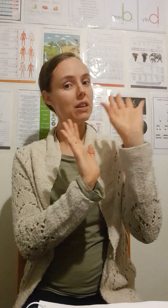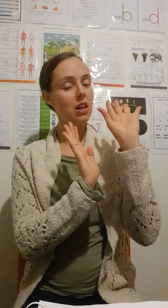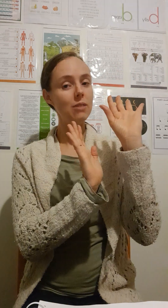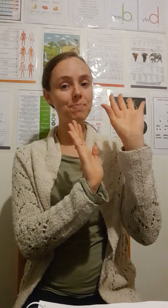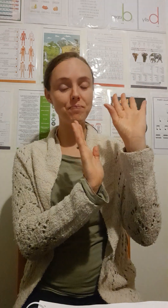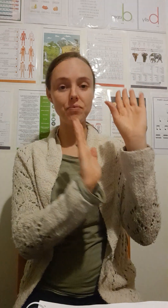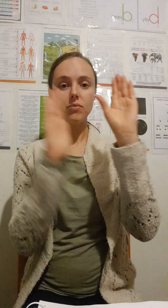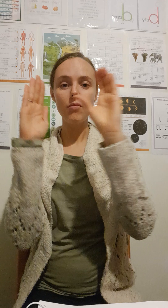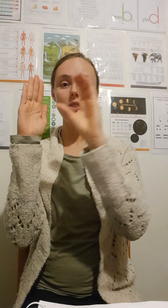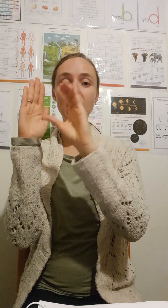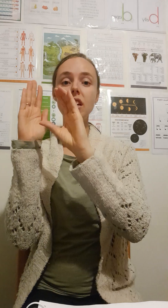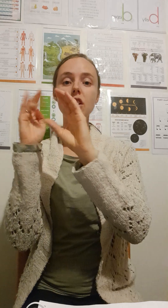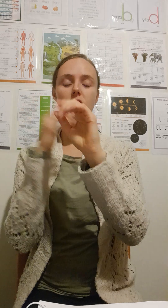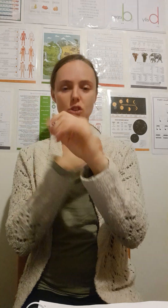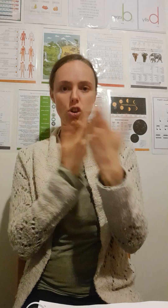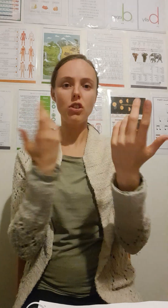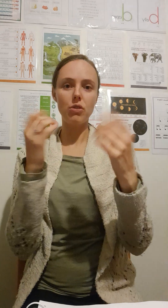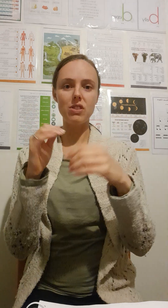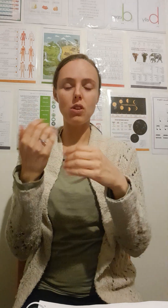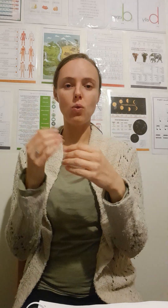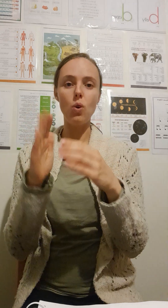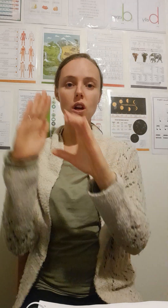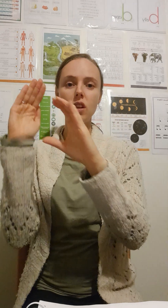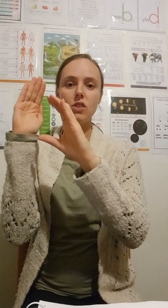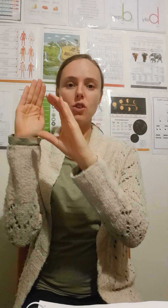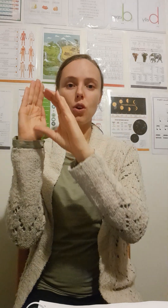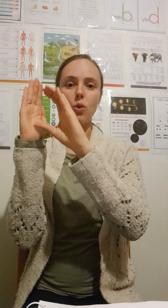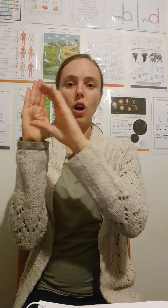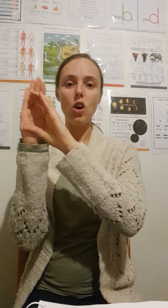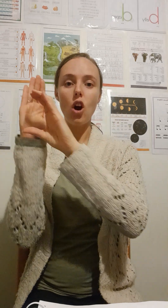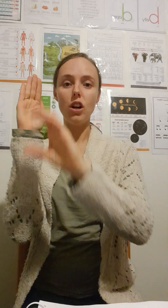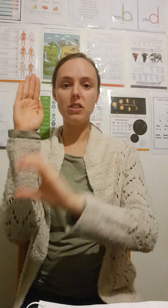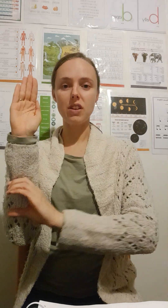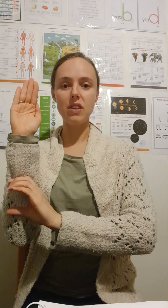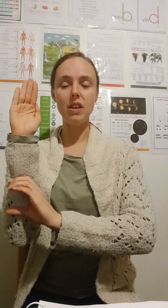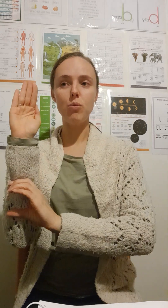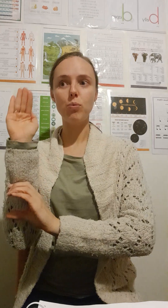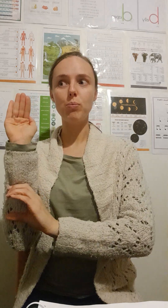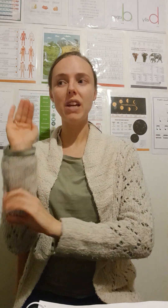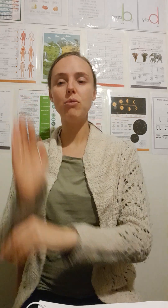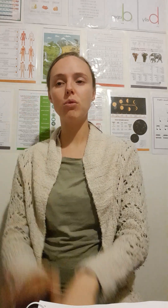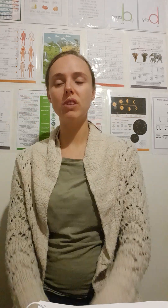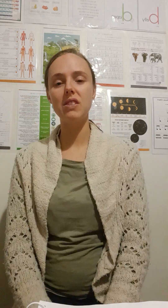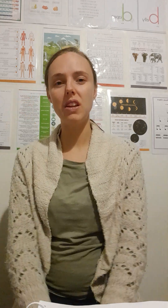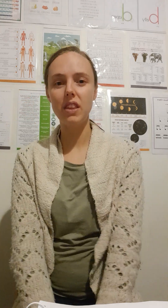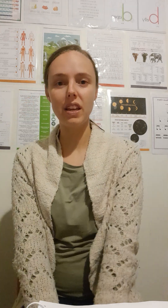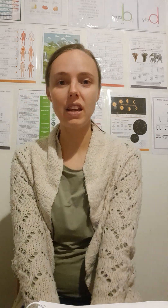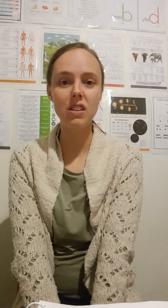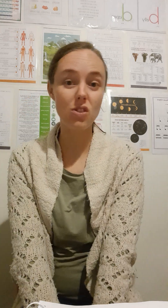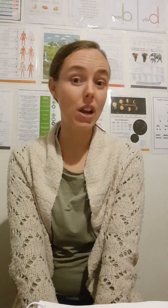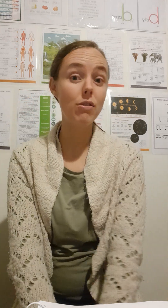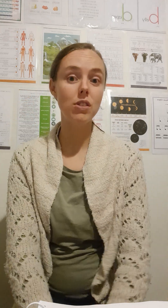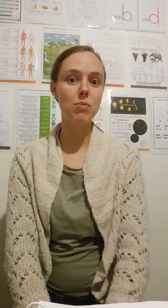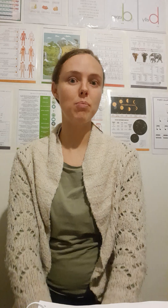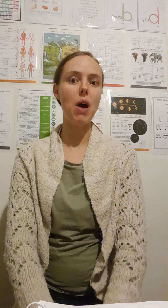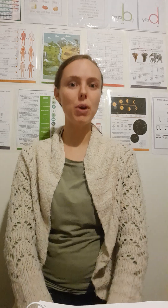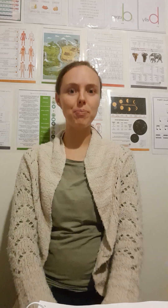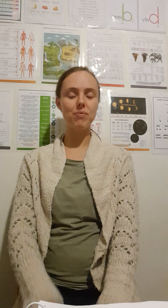Magna. And then the charter is a law. So Carta, they made a rule that said the king does not have ultimate power.